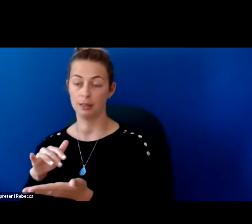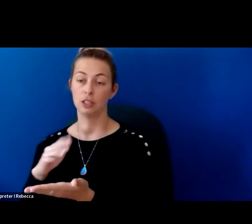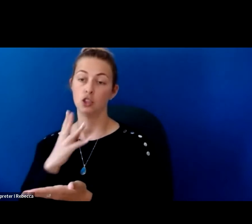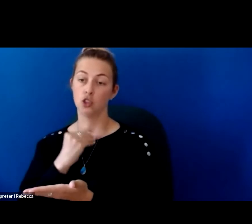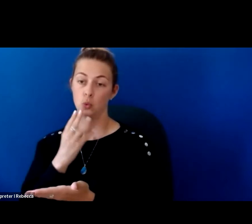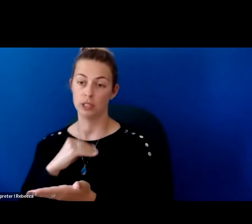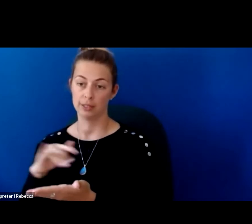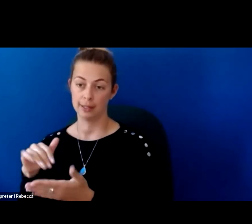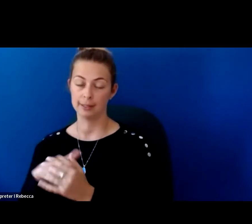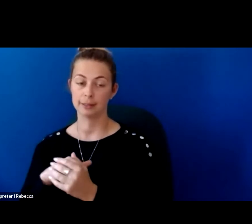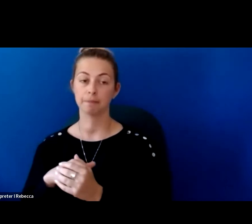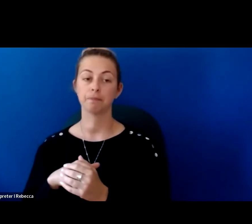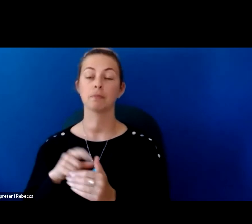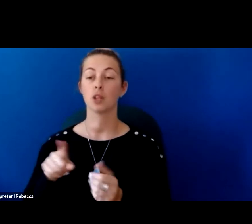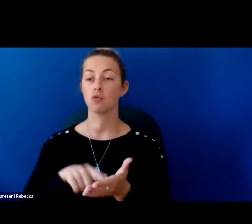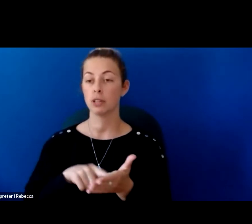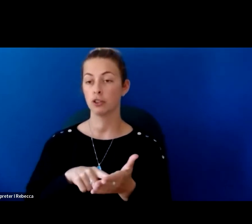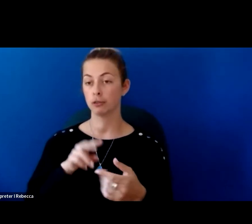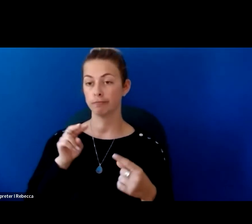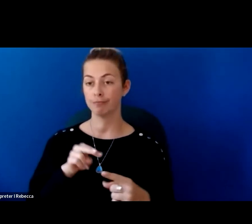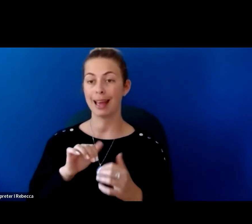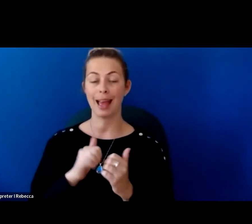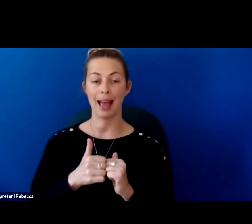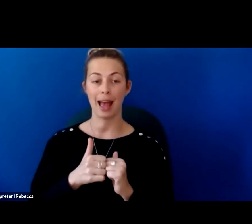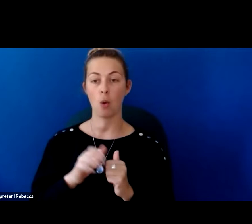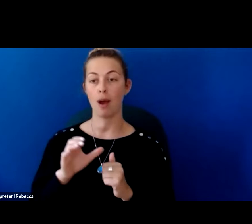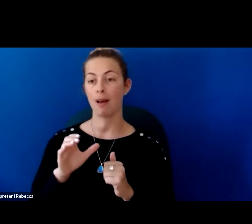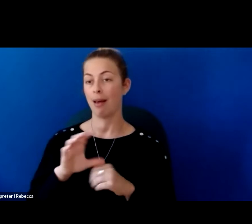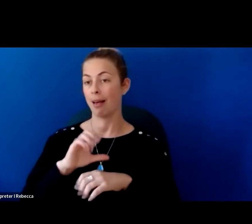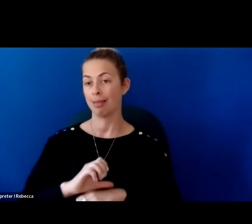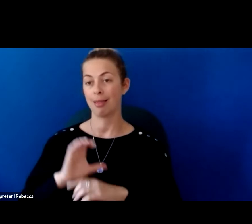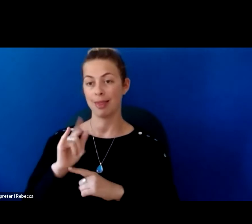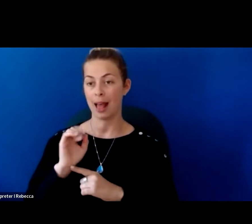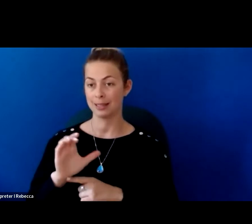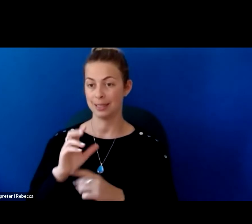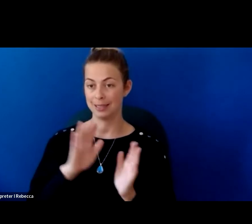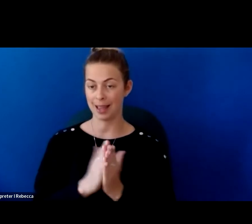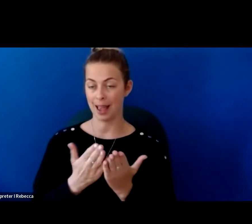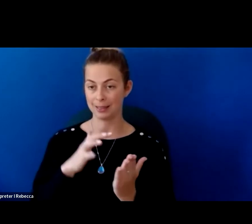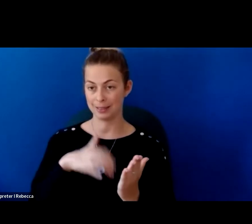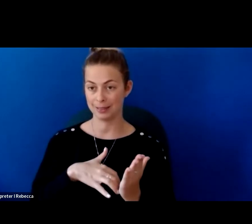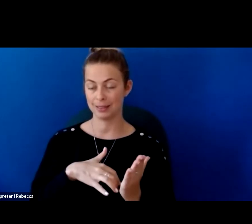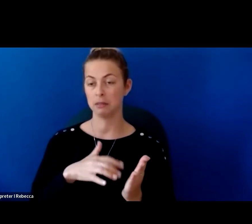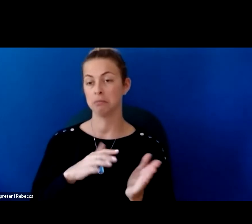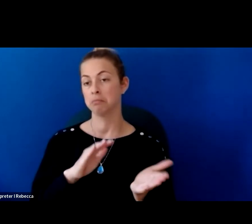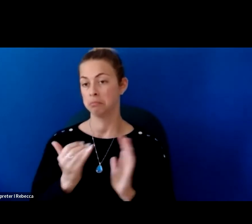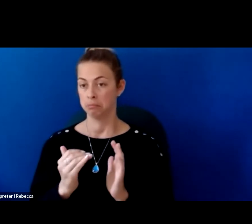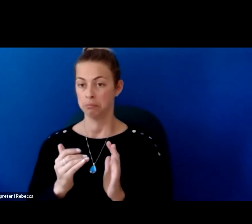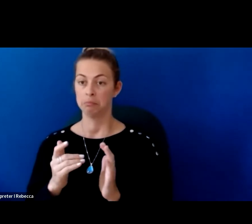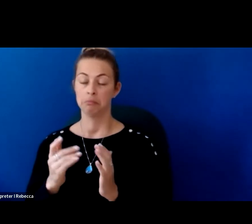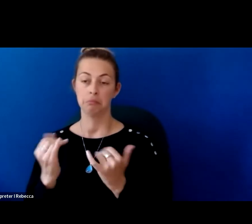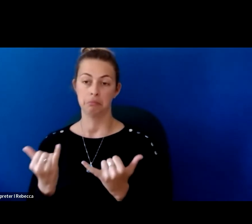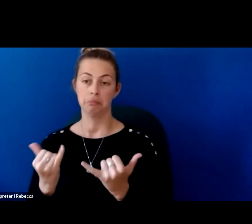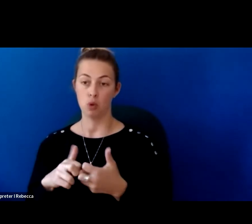University. Her research explores how classical rabbinic texts approach legal and ethical problems and examines how those approaches might be adopted